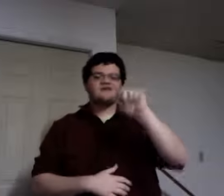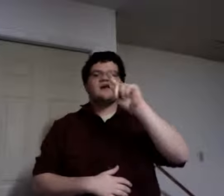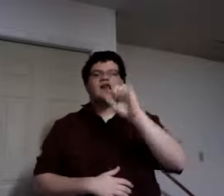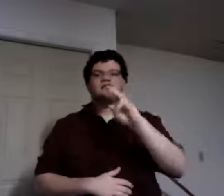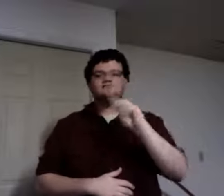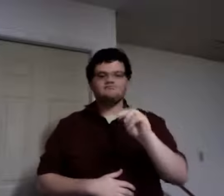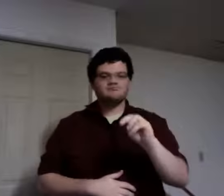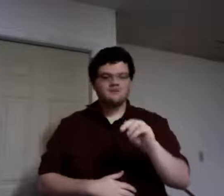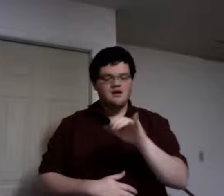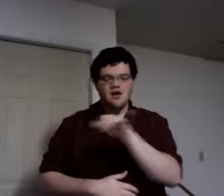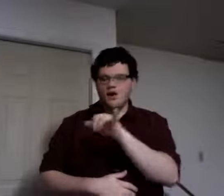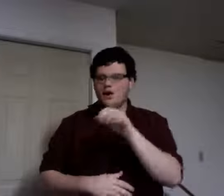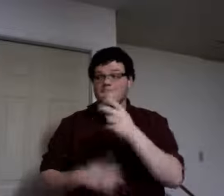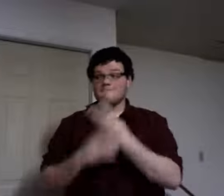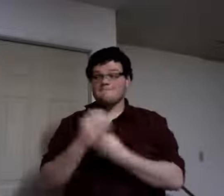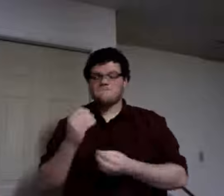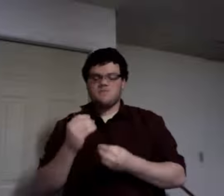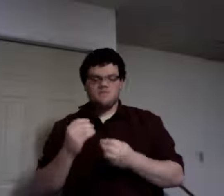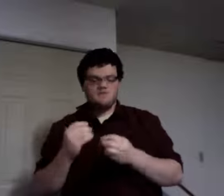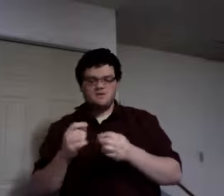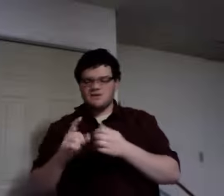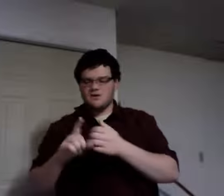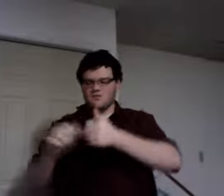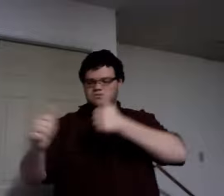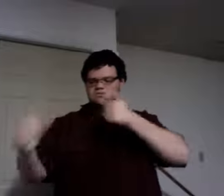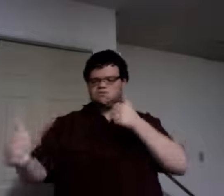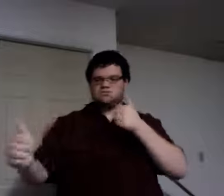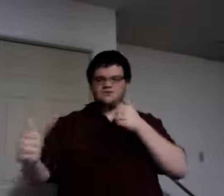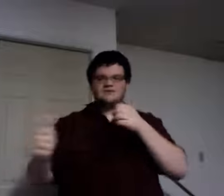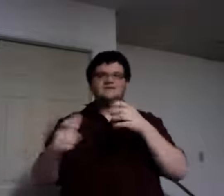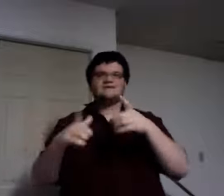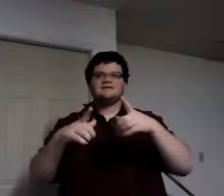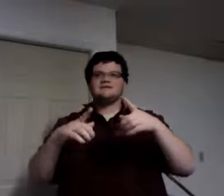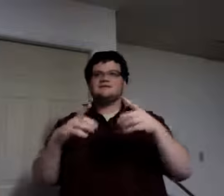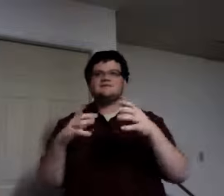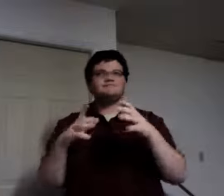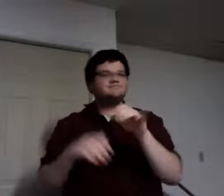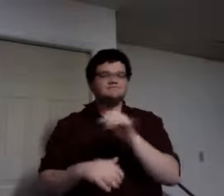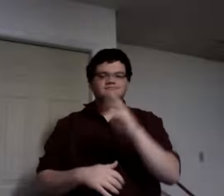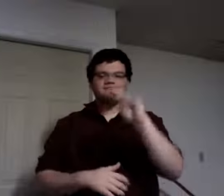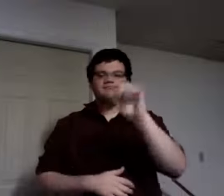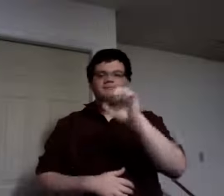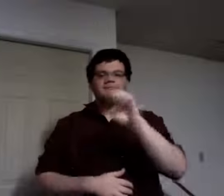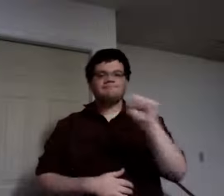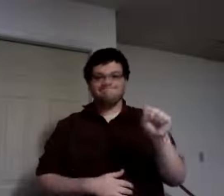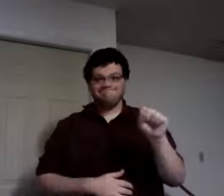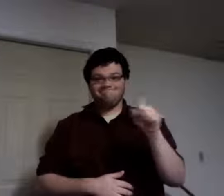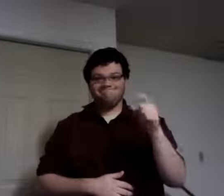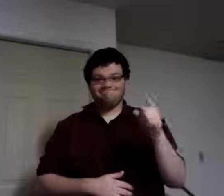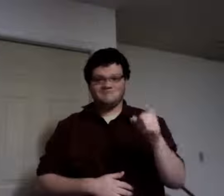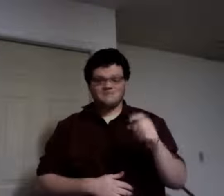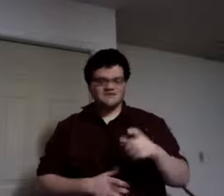in mass. If you were to combine all of the hydrogen atoms, it would just be this really, really massive thing. So you have this huge